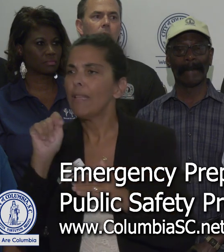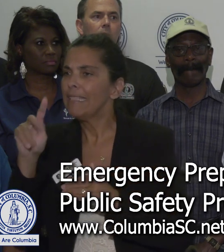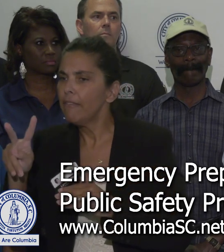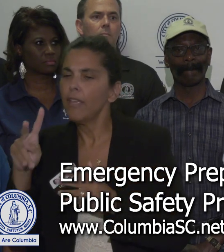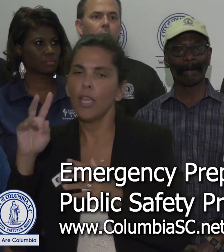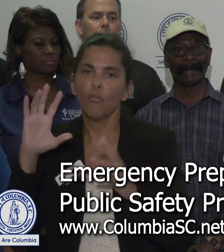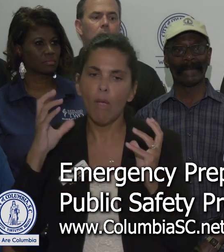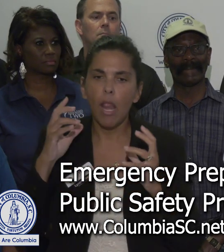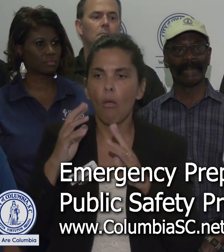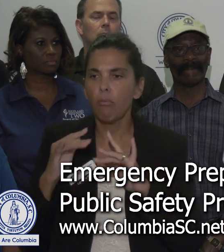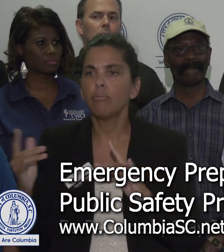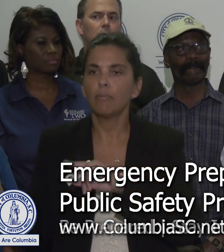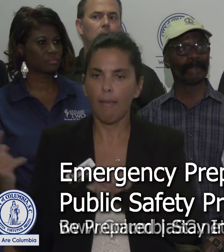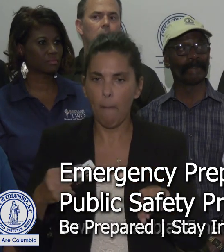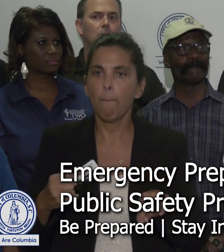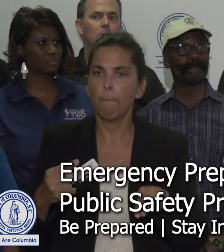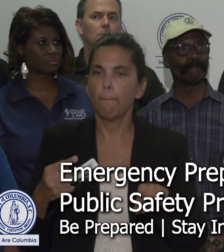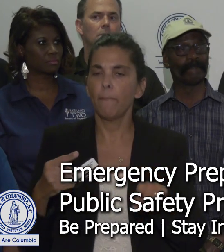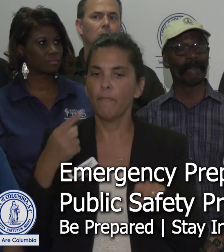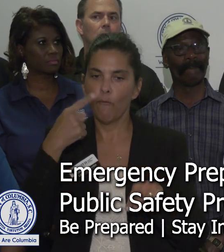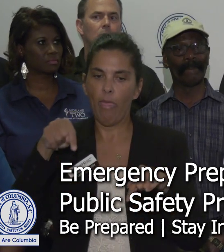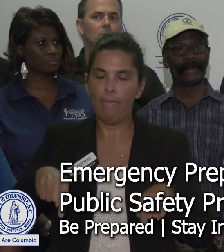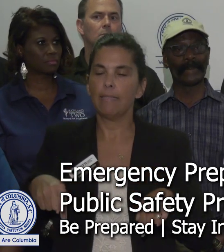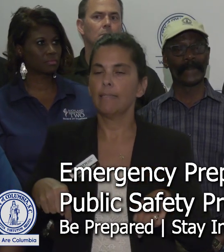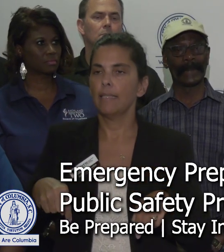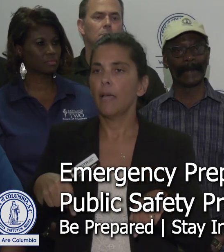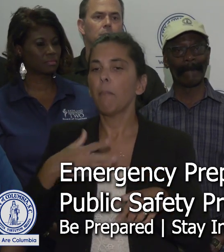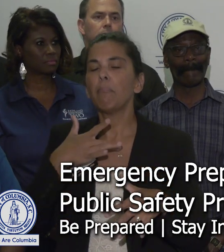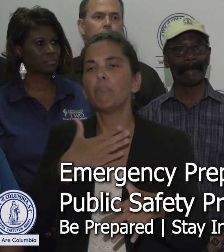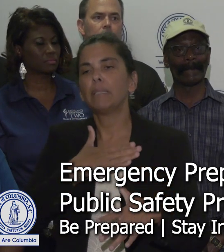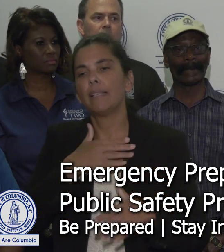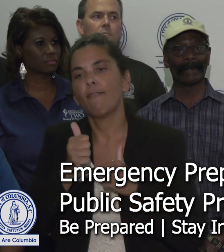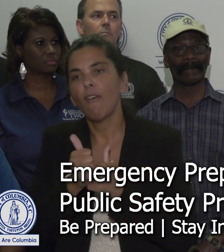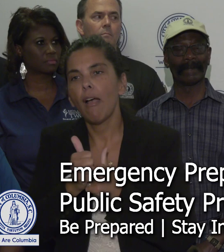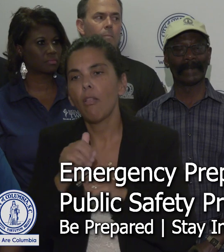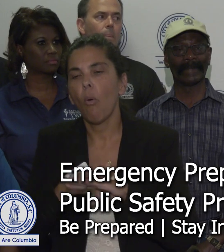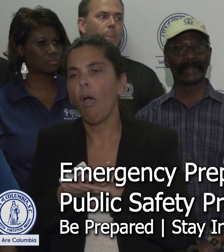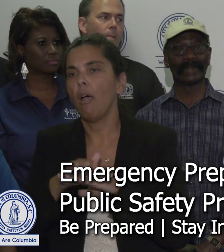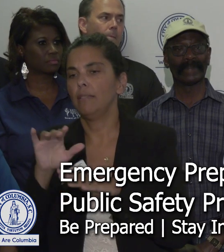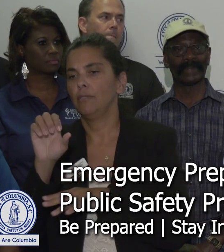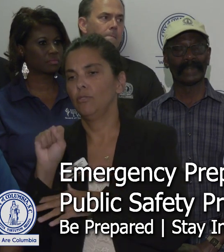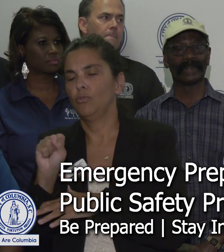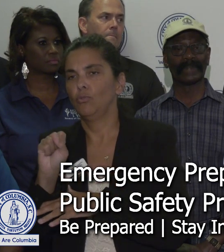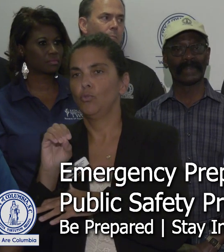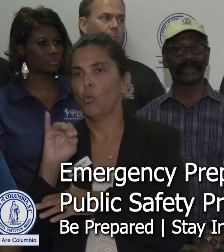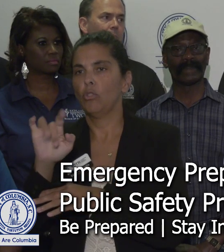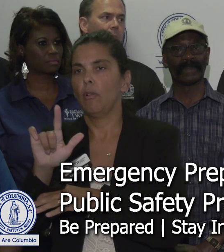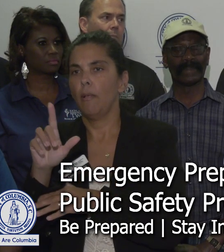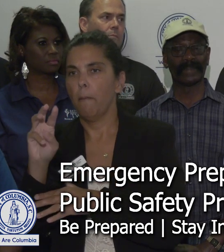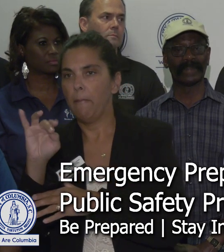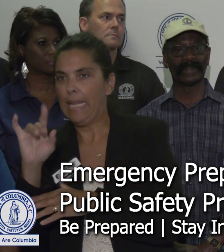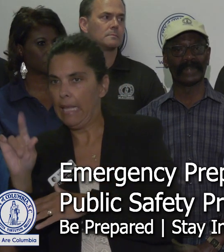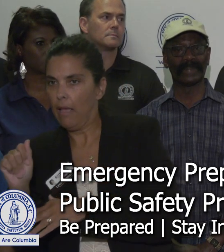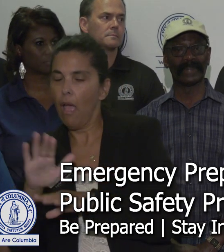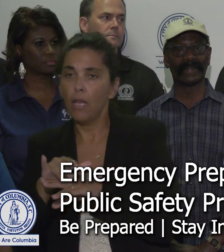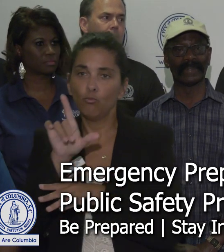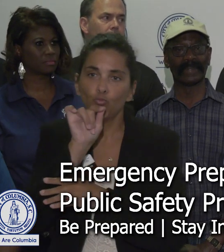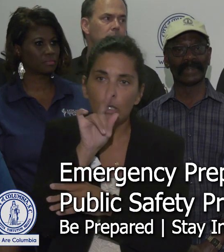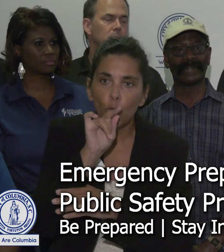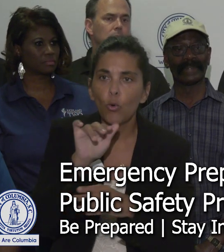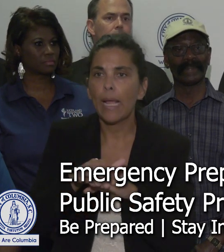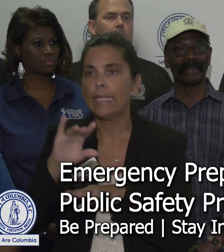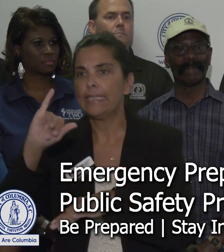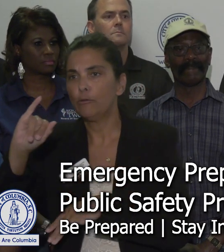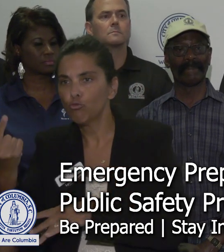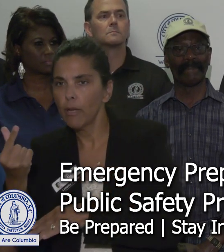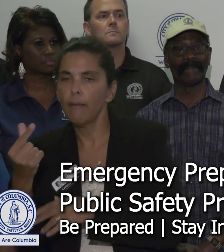people to follow the City of Columbia on social media, at City of Columbia, both on Twitter and Instagram. Follow our